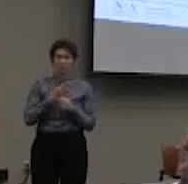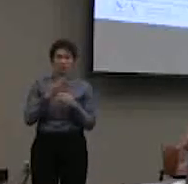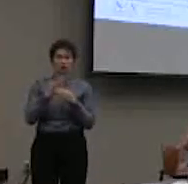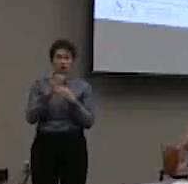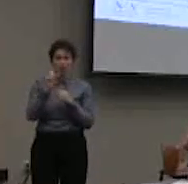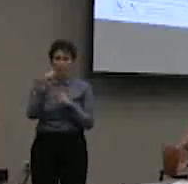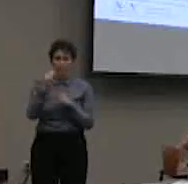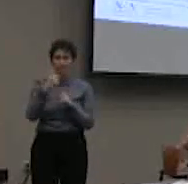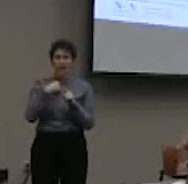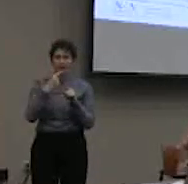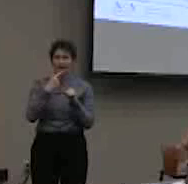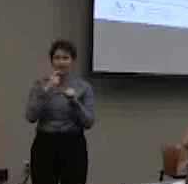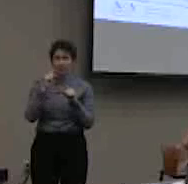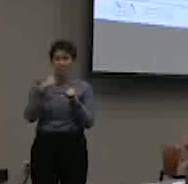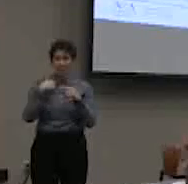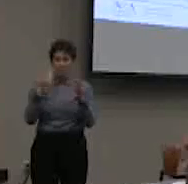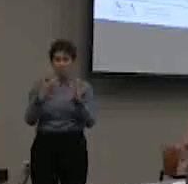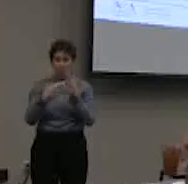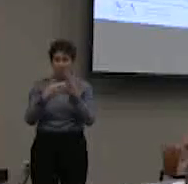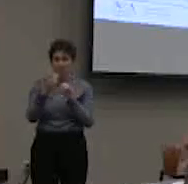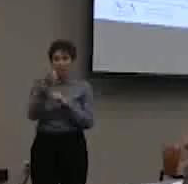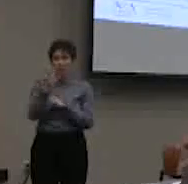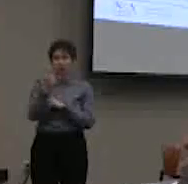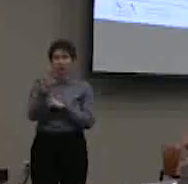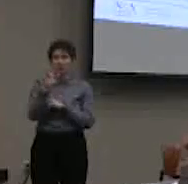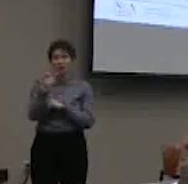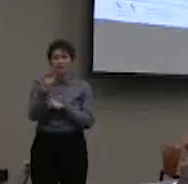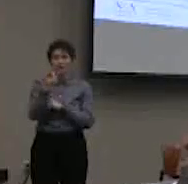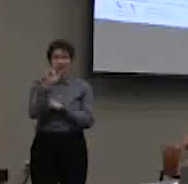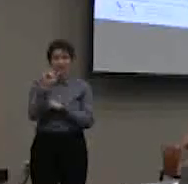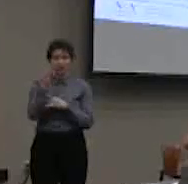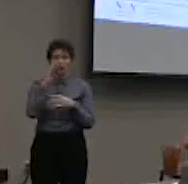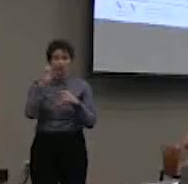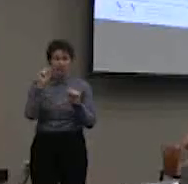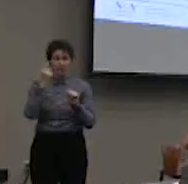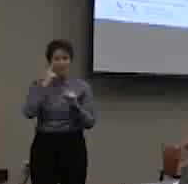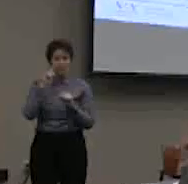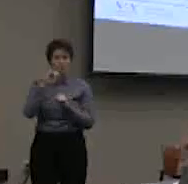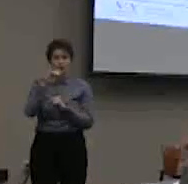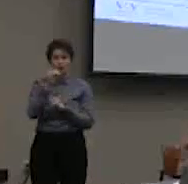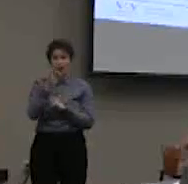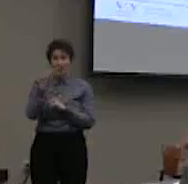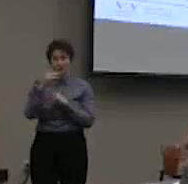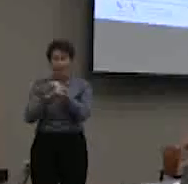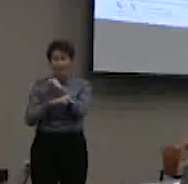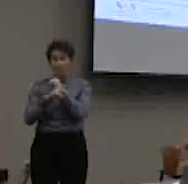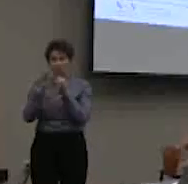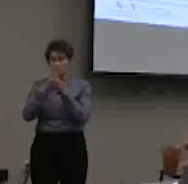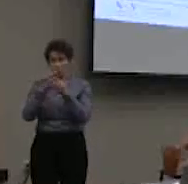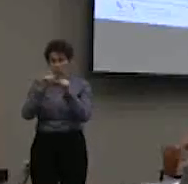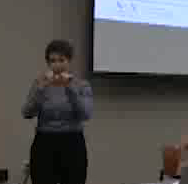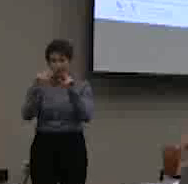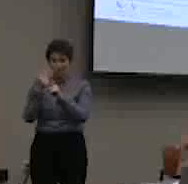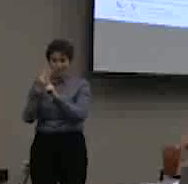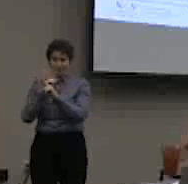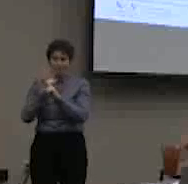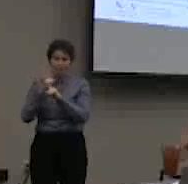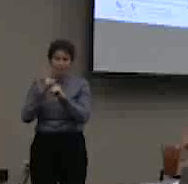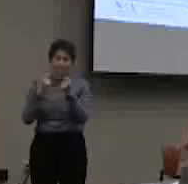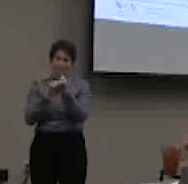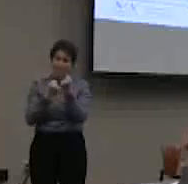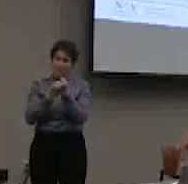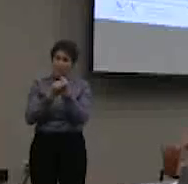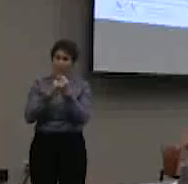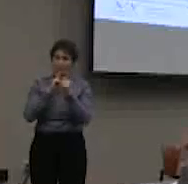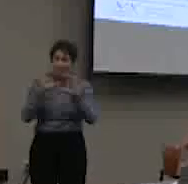Dr. Bromley, the superintendent of the Jersey Parish School System, and he's been incredibly supportive and active in the work that's happening around early childhood.